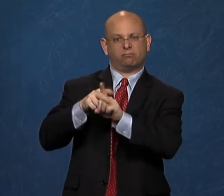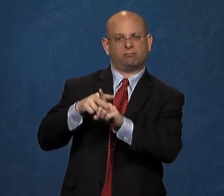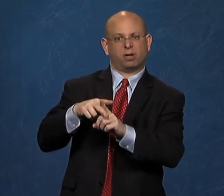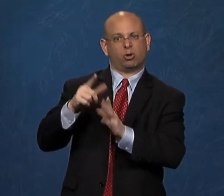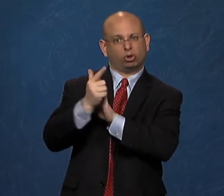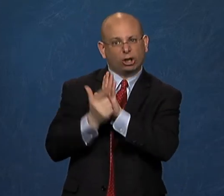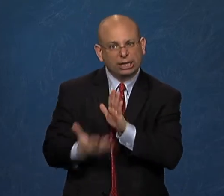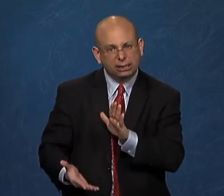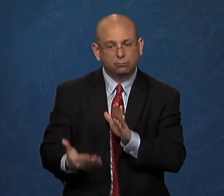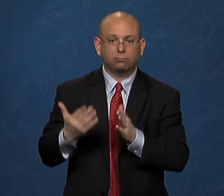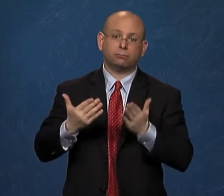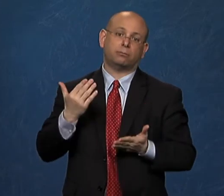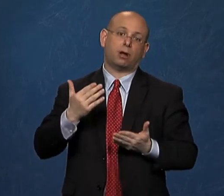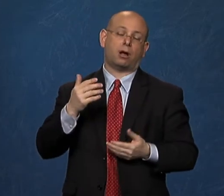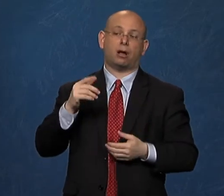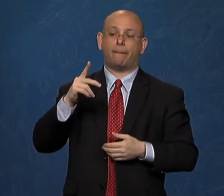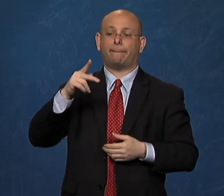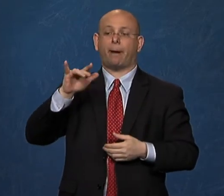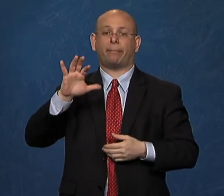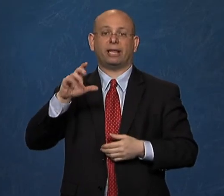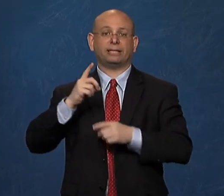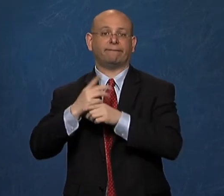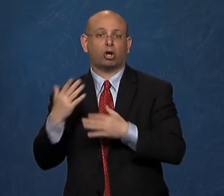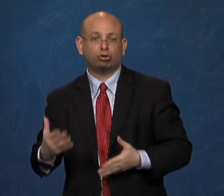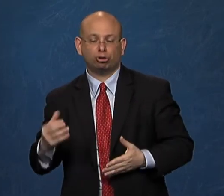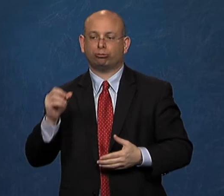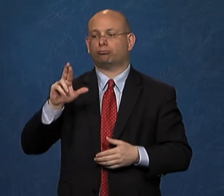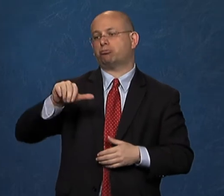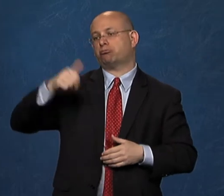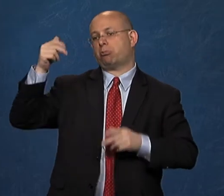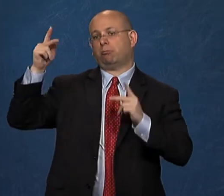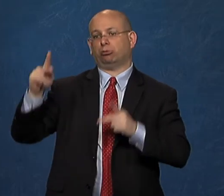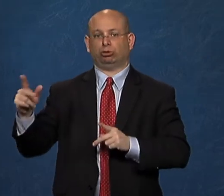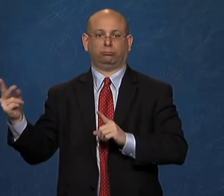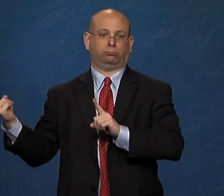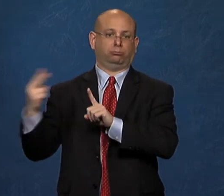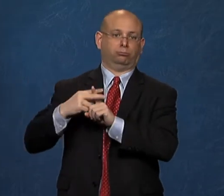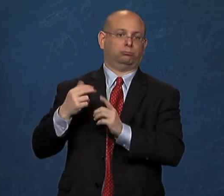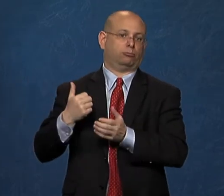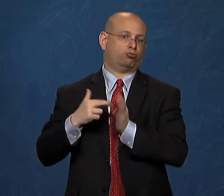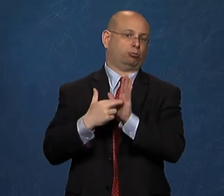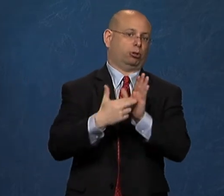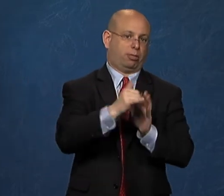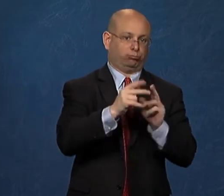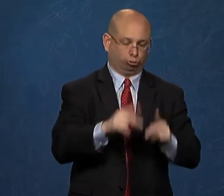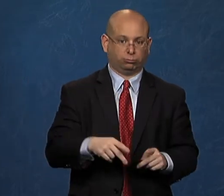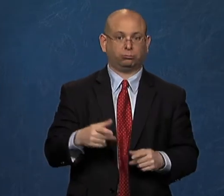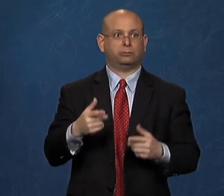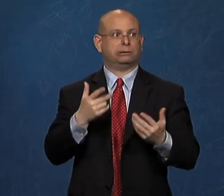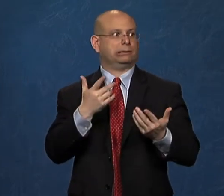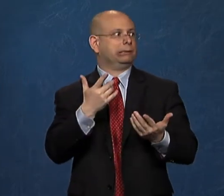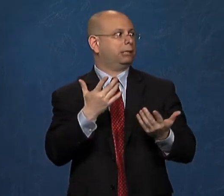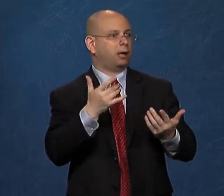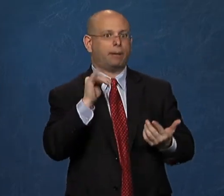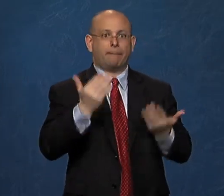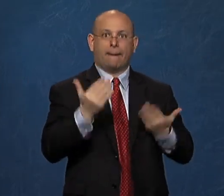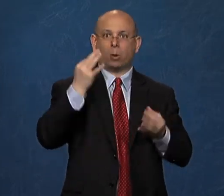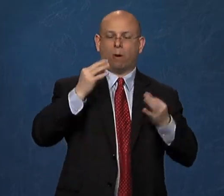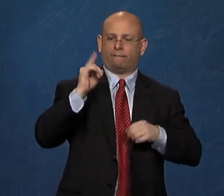public defender or another person would be assigned to represent them. In this instance, it might be the first opportunity for the court to realize the individual